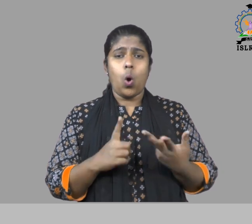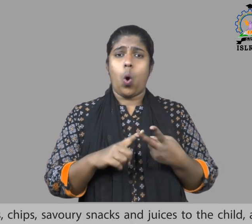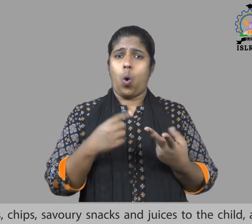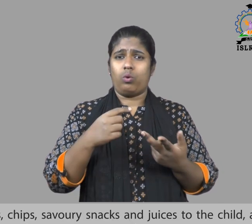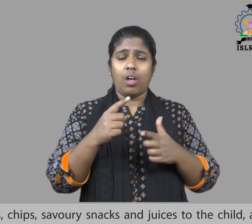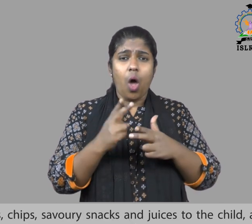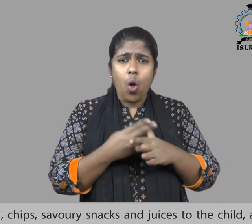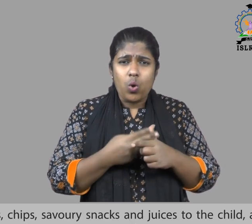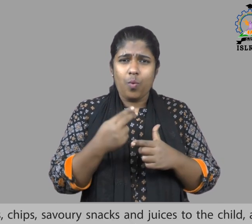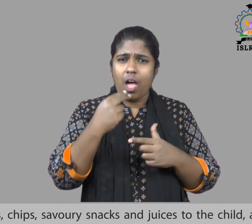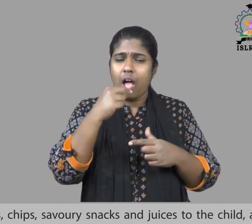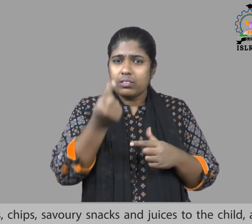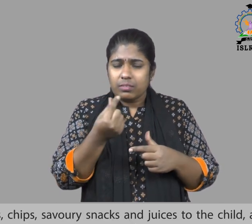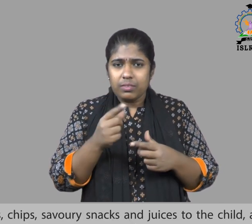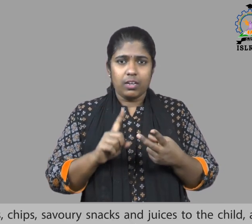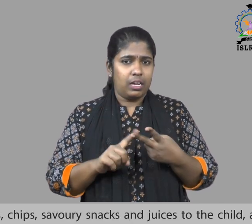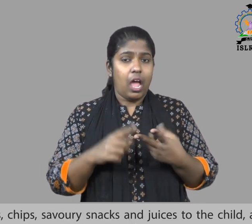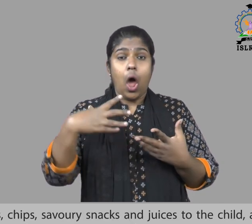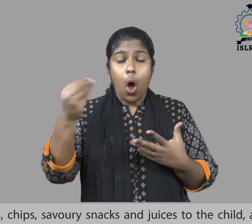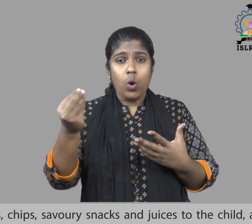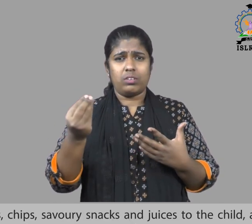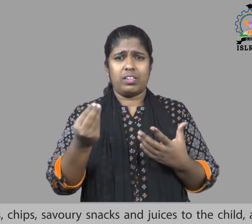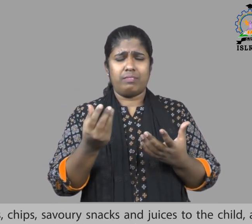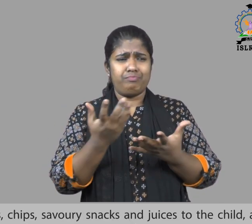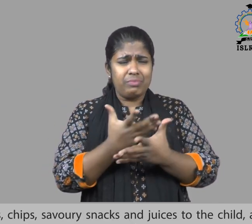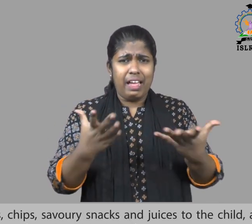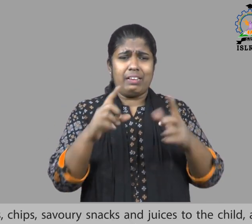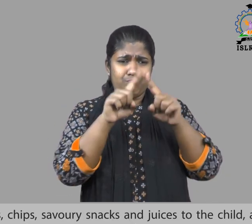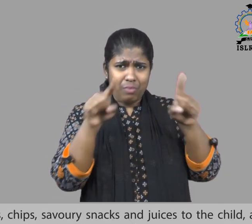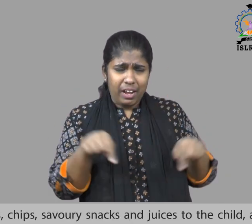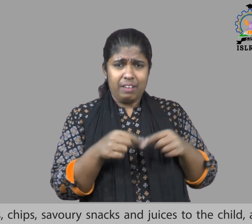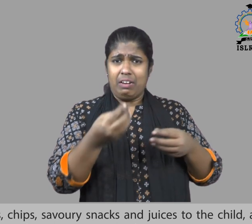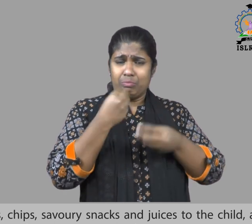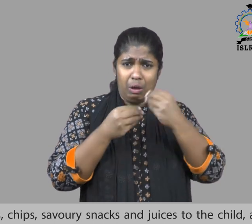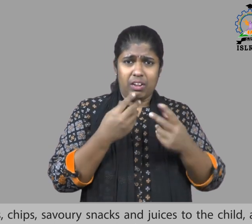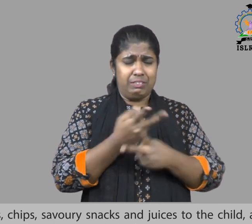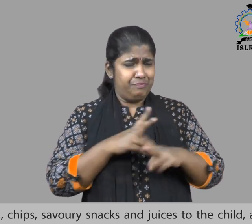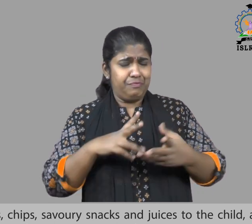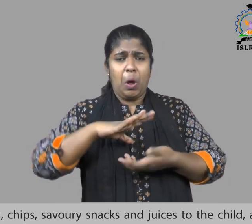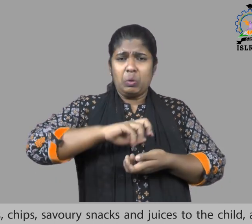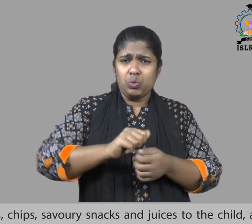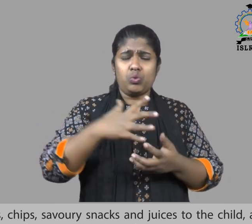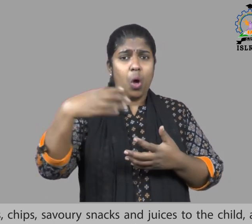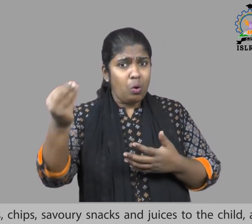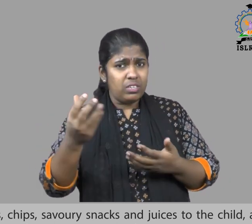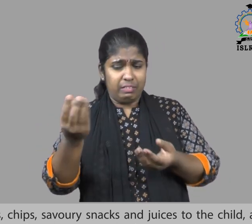Do not give food such as biscuits, chips, savory snacks, and juices to the